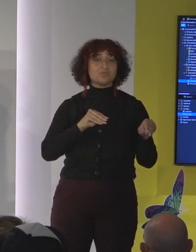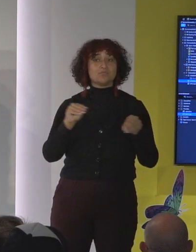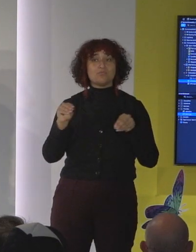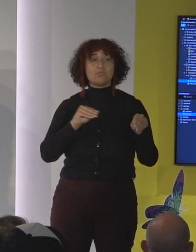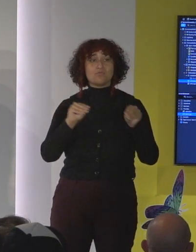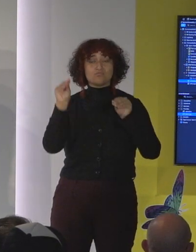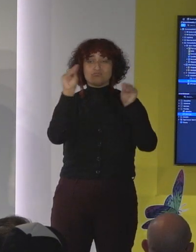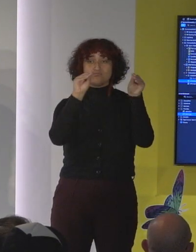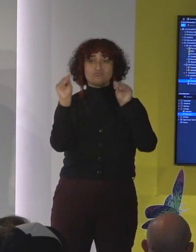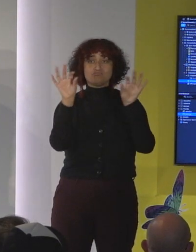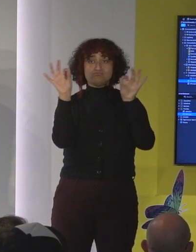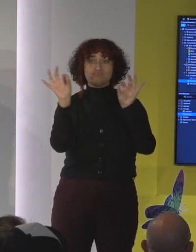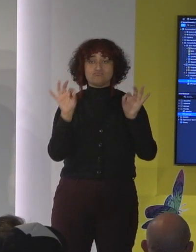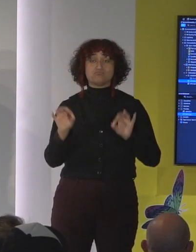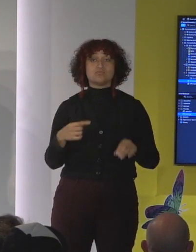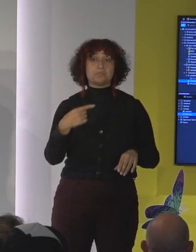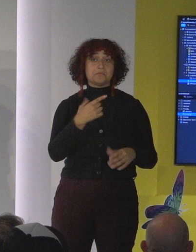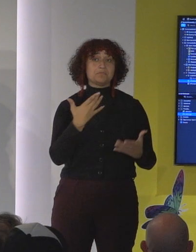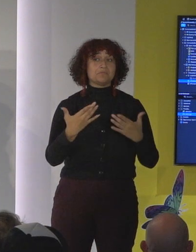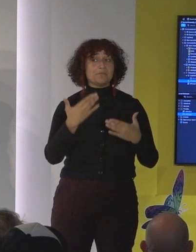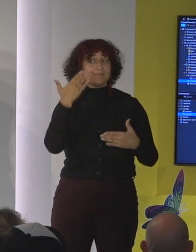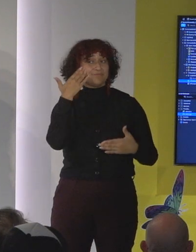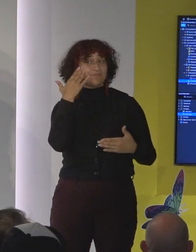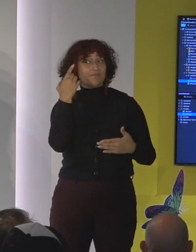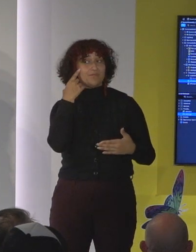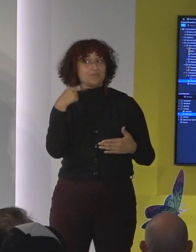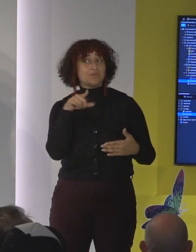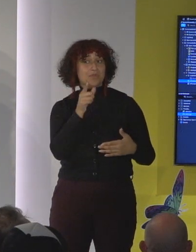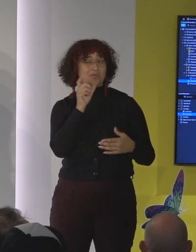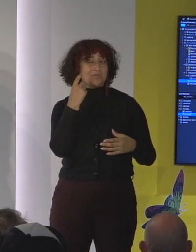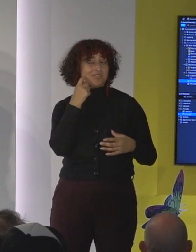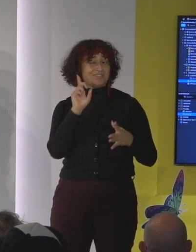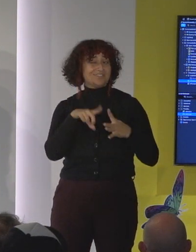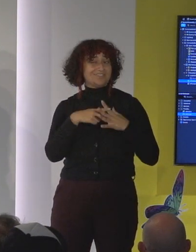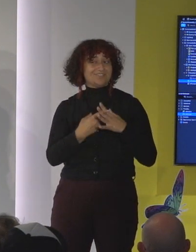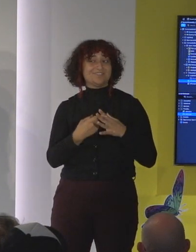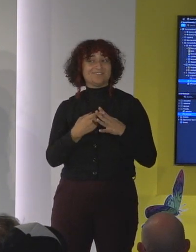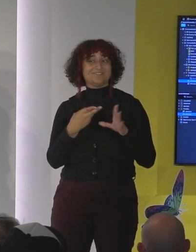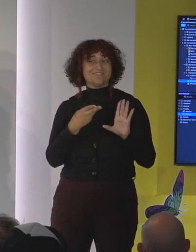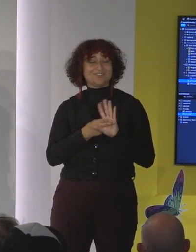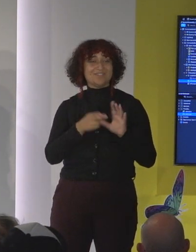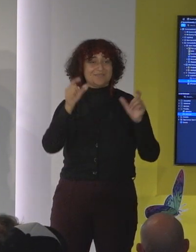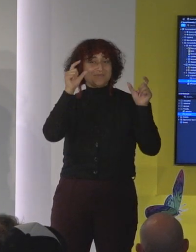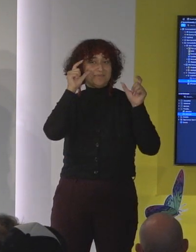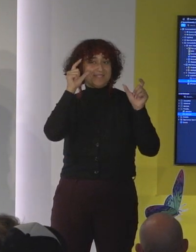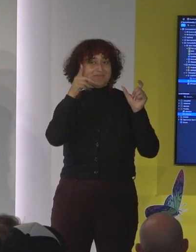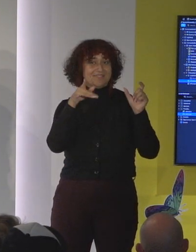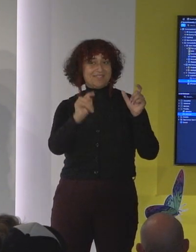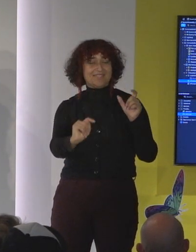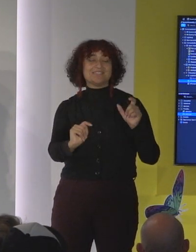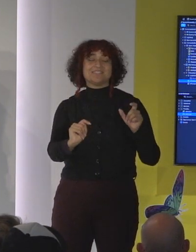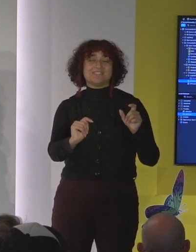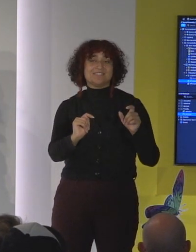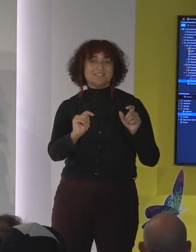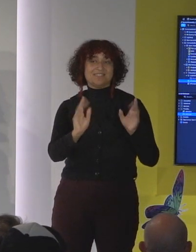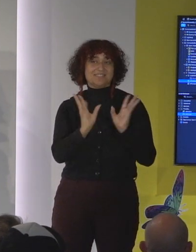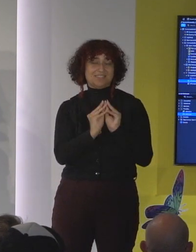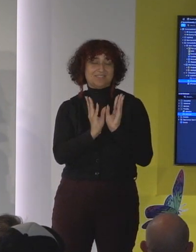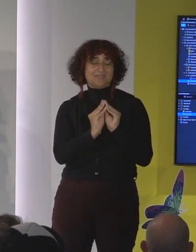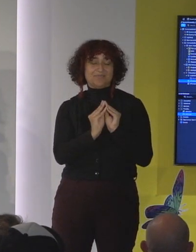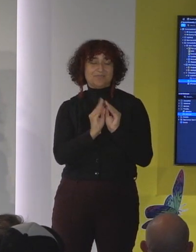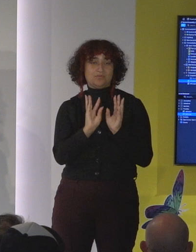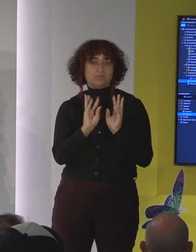around. So this might be familiar for those of you who just joined some Spectacles Interaction Kit sessions. We're going